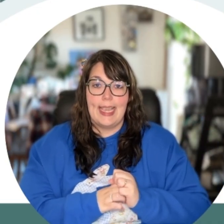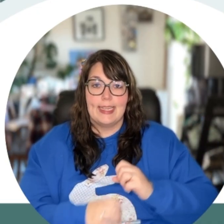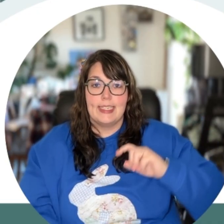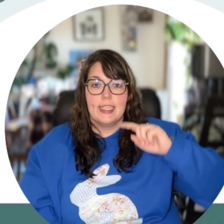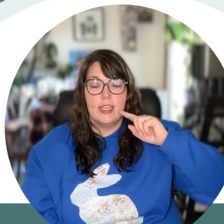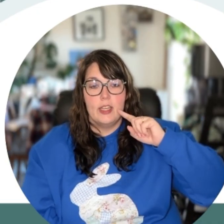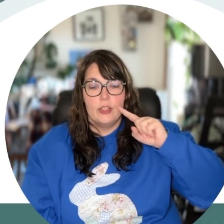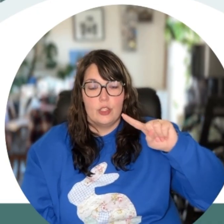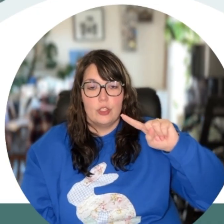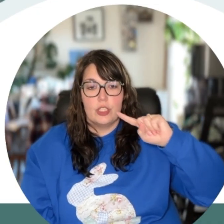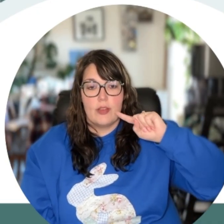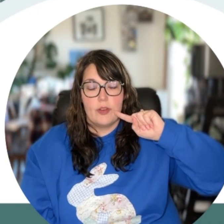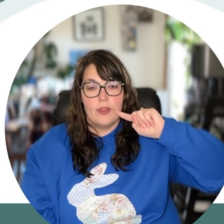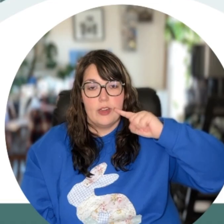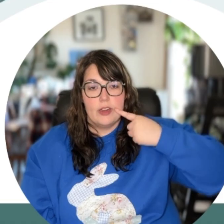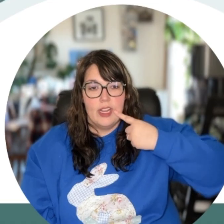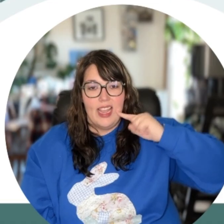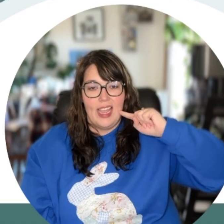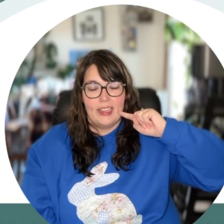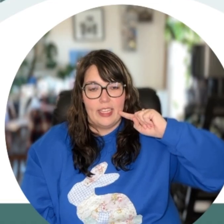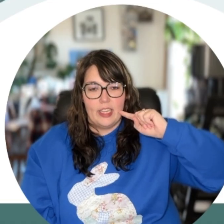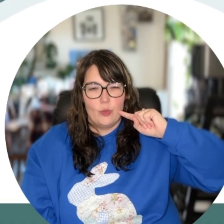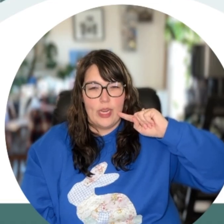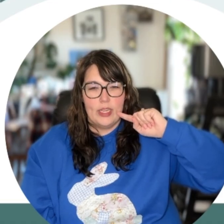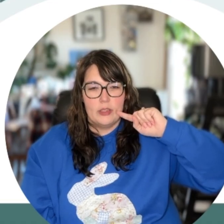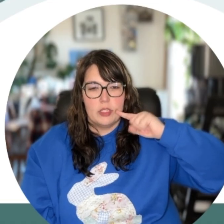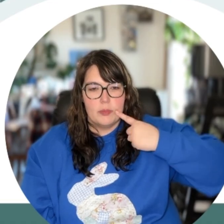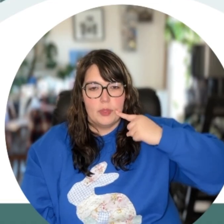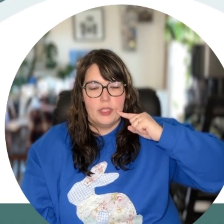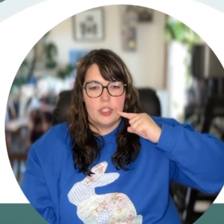is candy. So you just have your finger and like